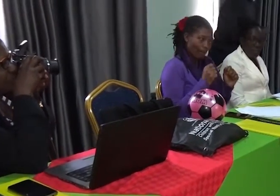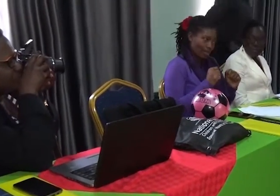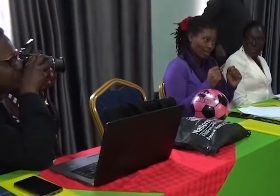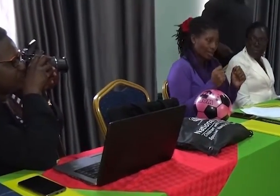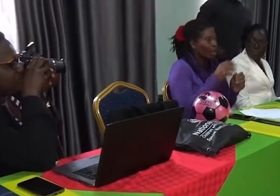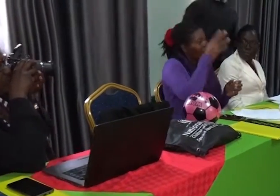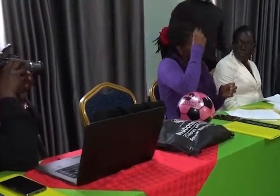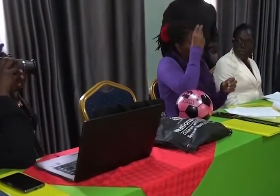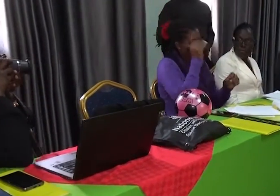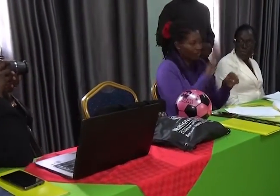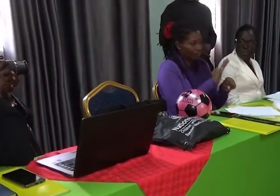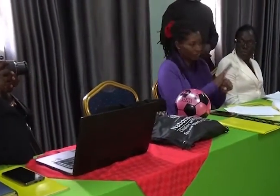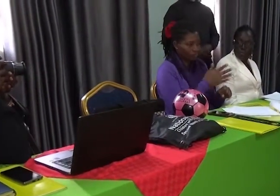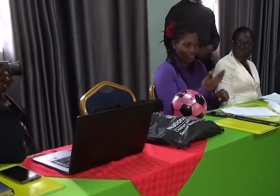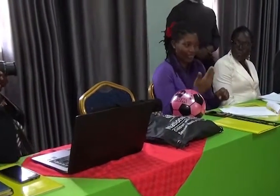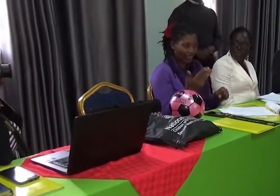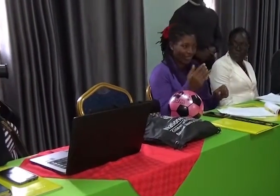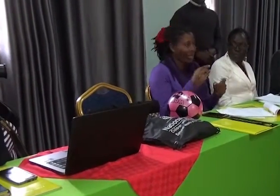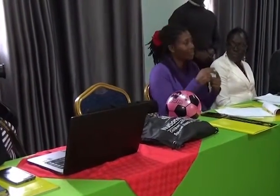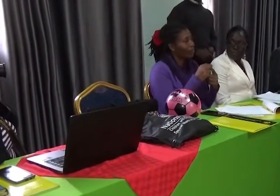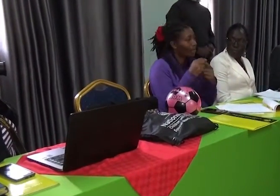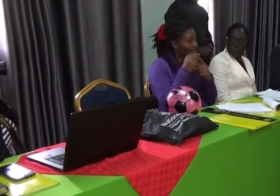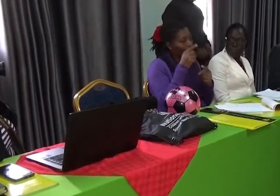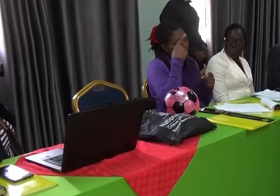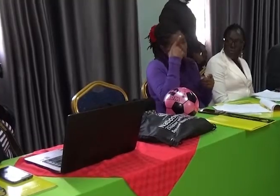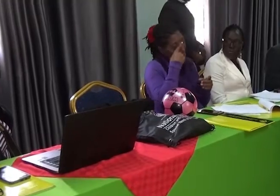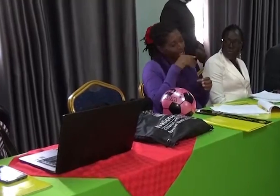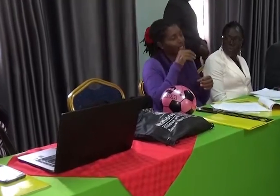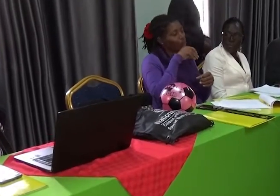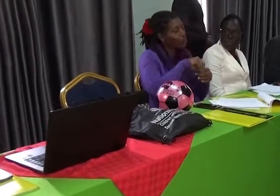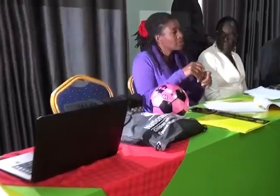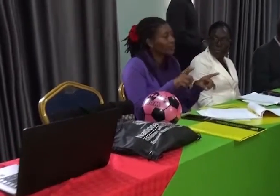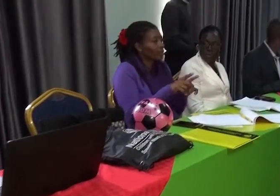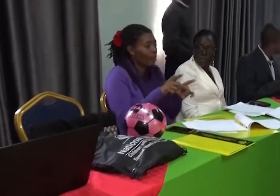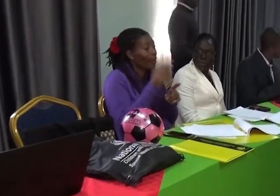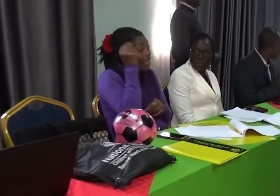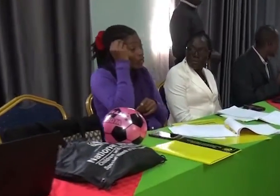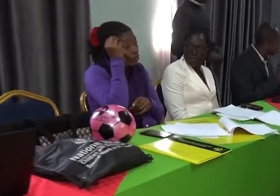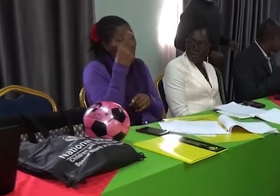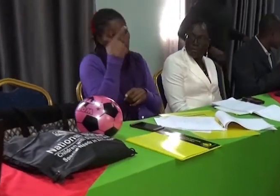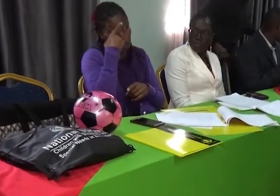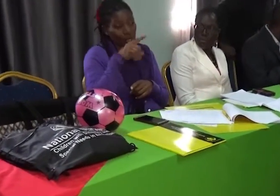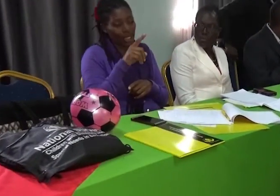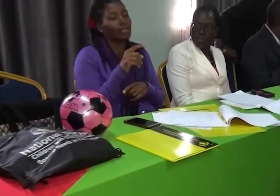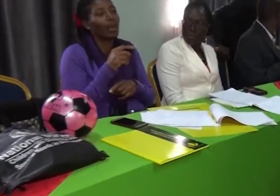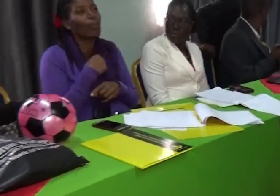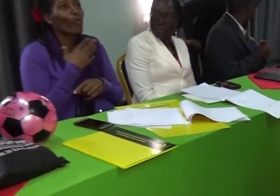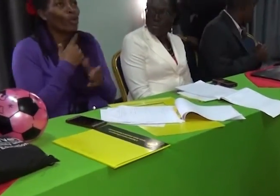yesterday, I was very happy. I learned a lot of things in the